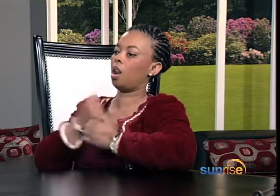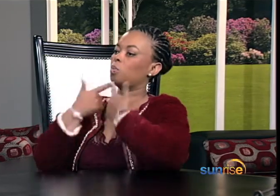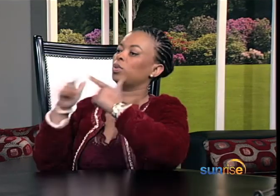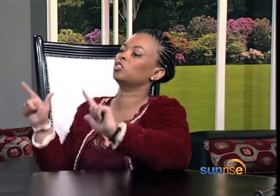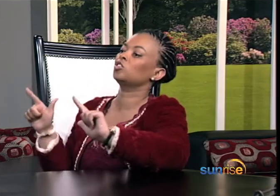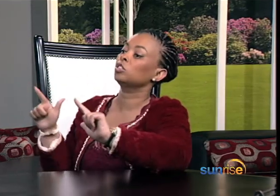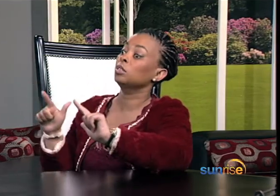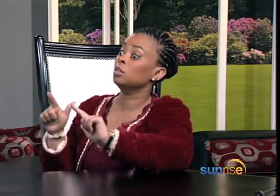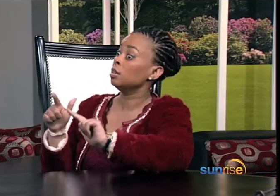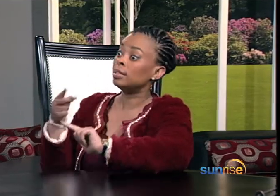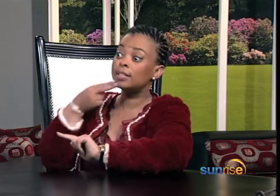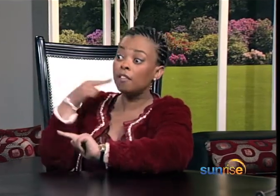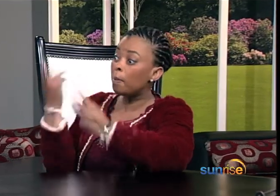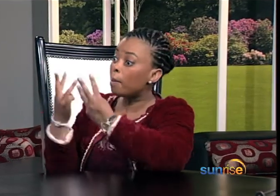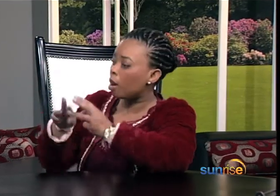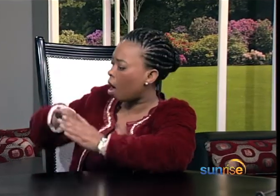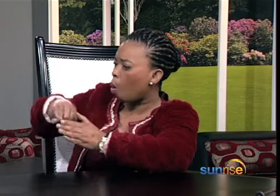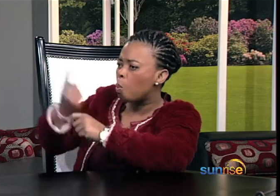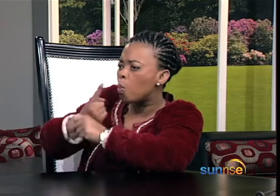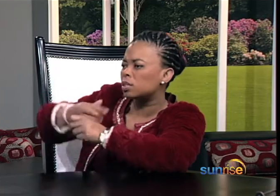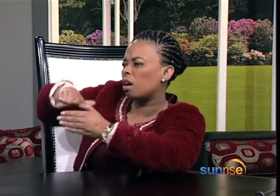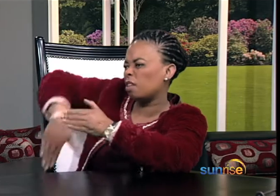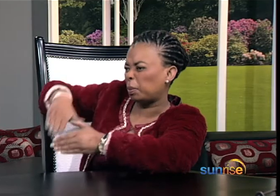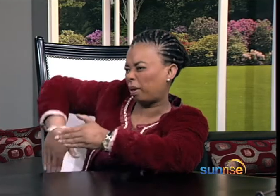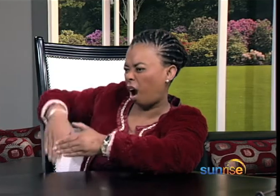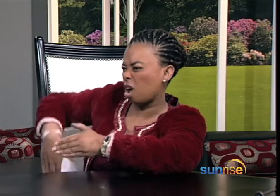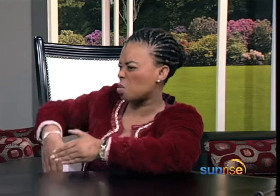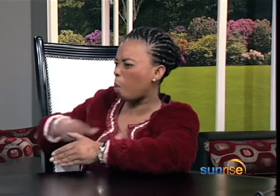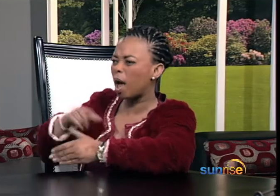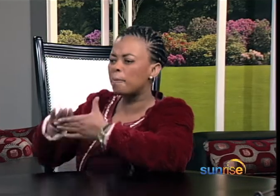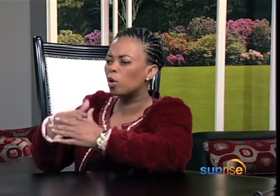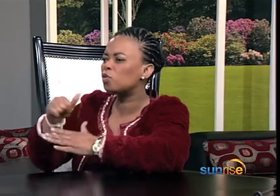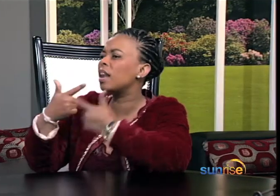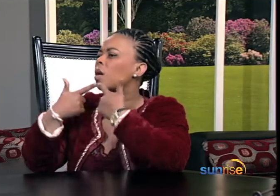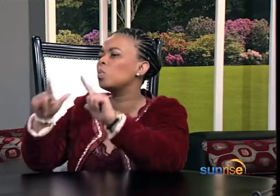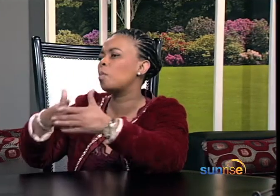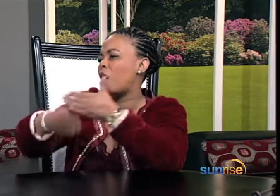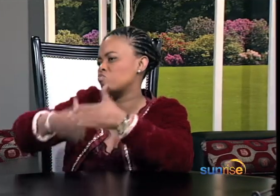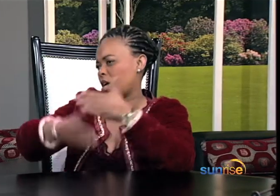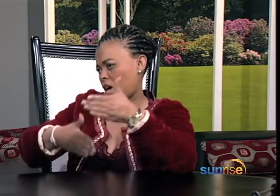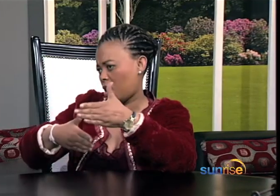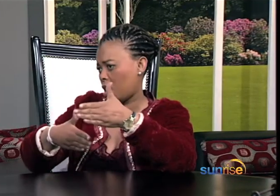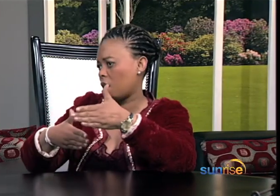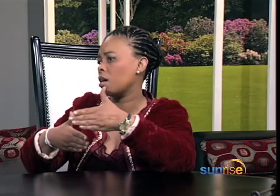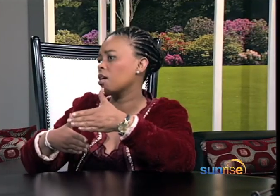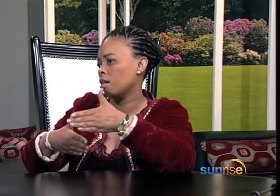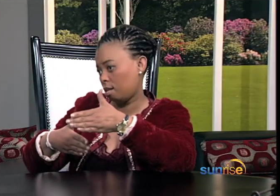has to accept our own language. Deaf people have always been behind and marginalized because of a language